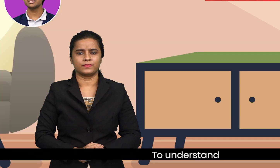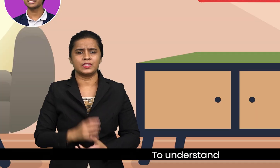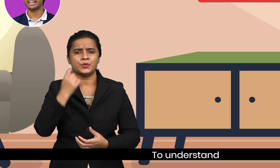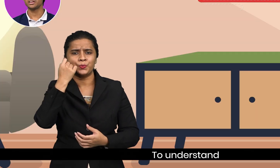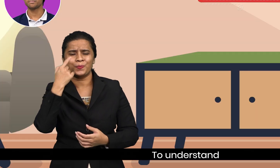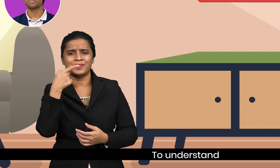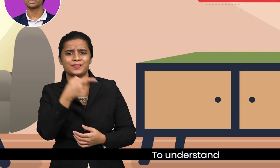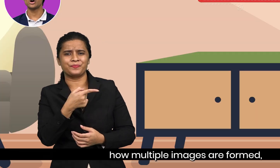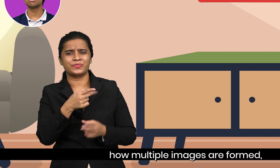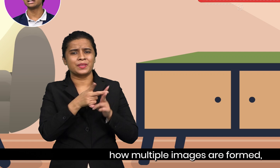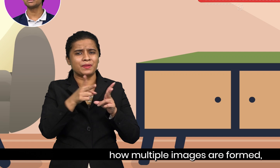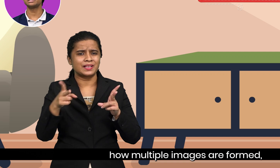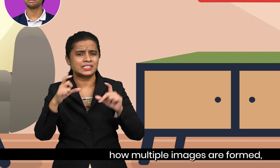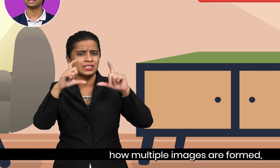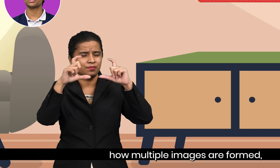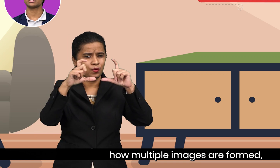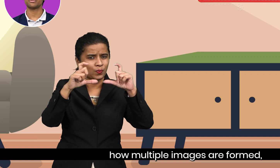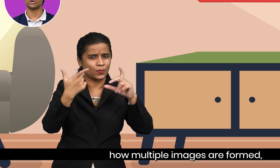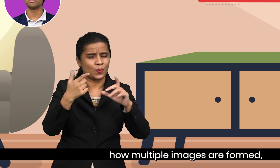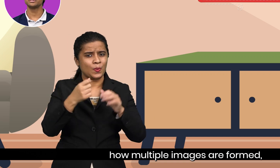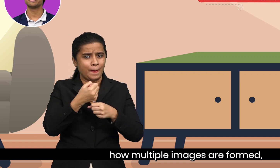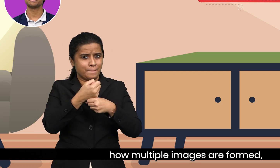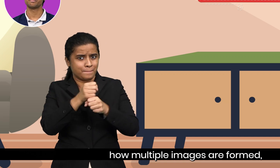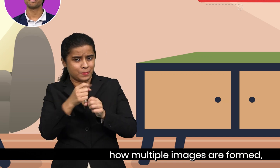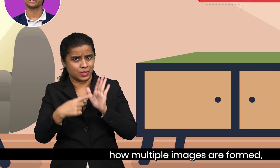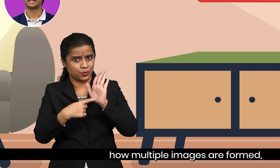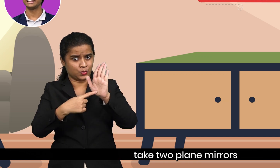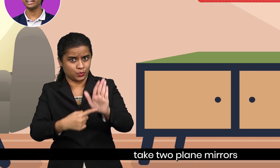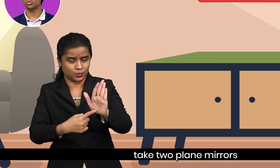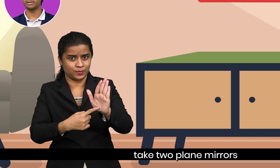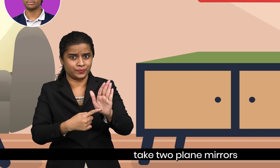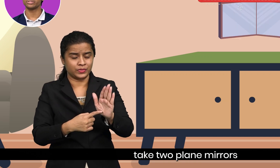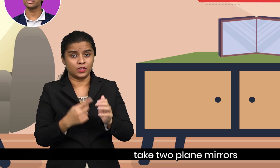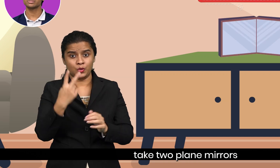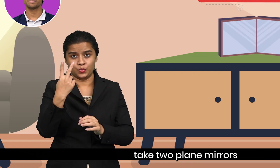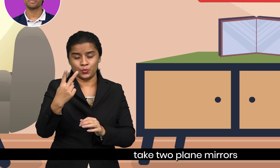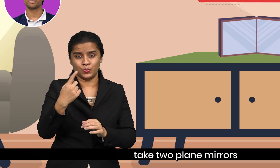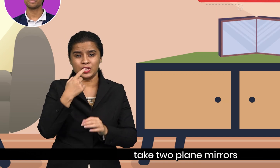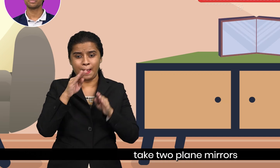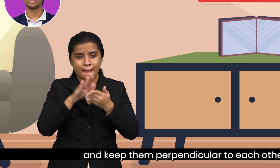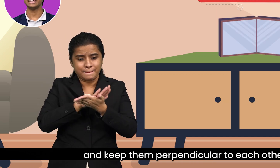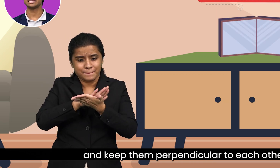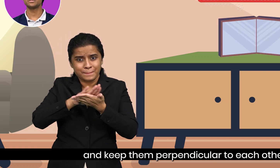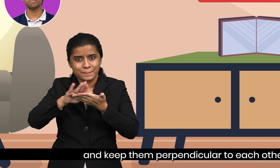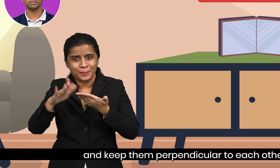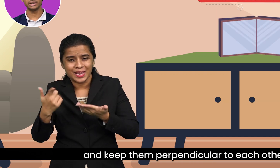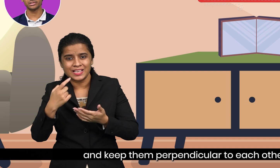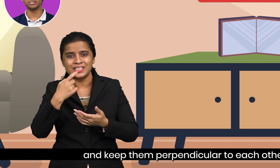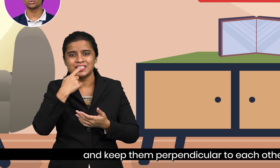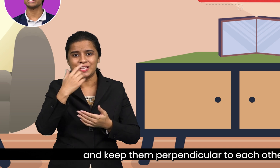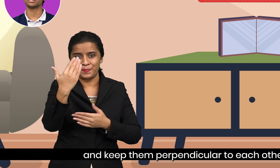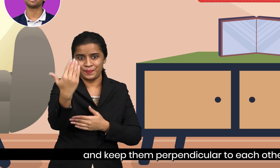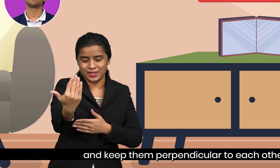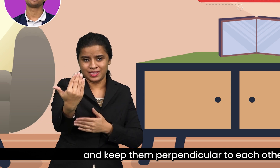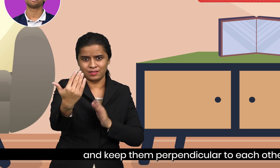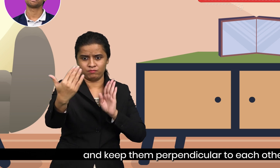To understand how multiple images are formed, take 2 plane mirrors and keep them perpendicular